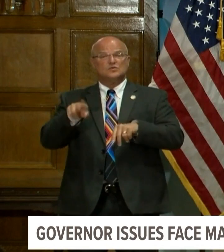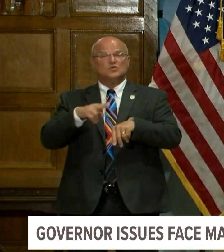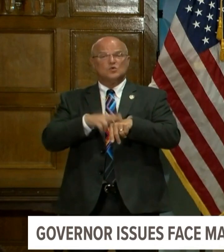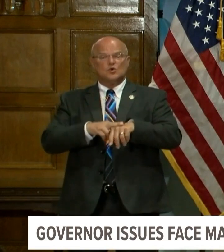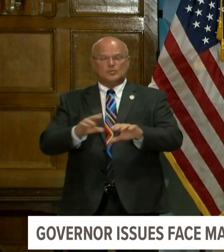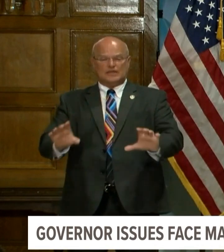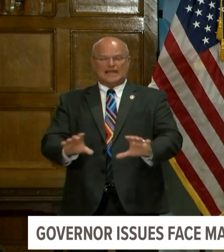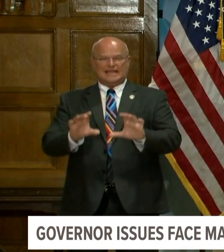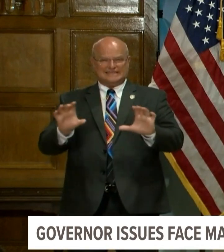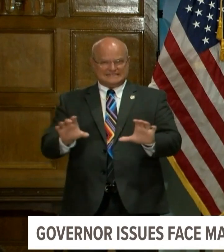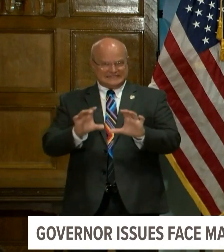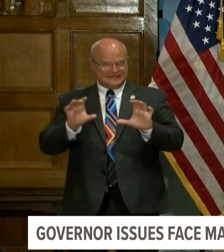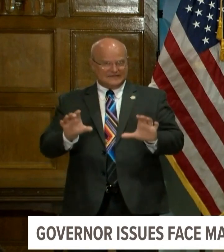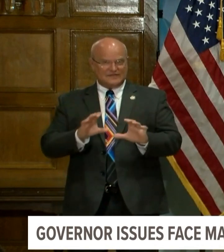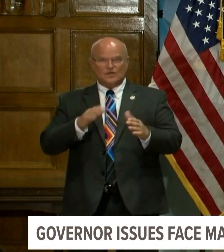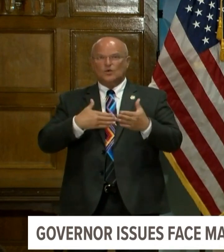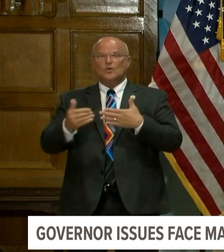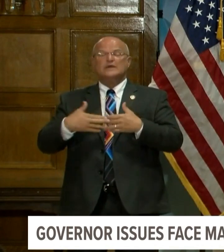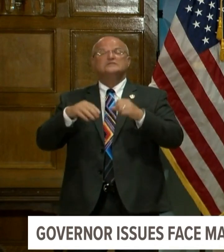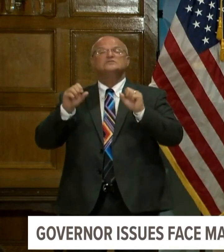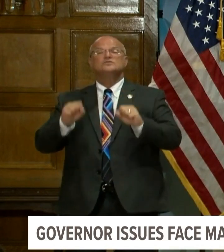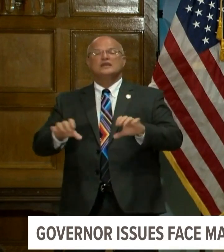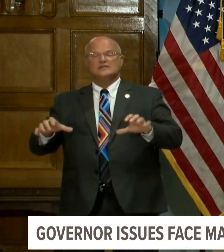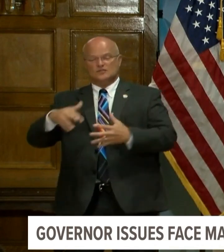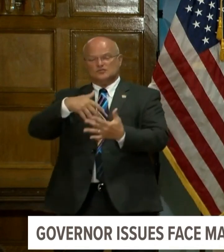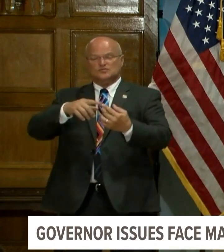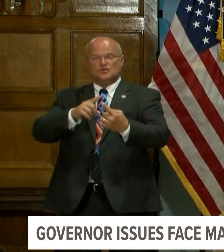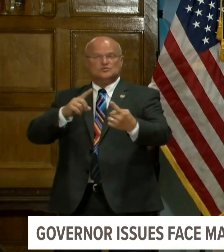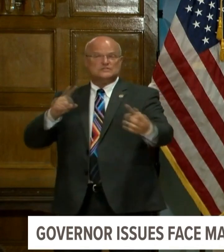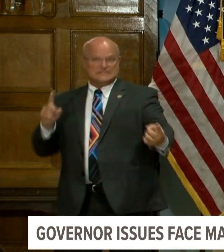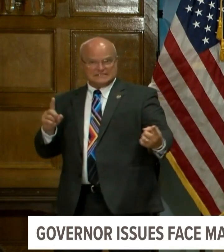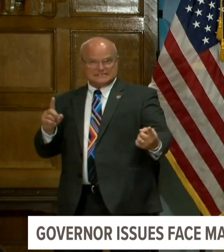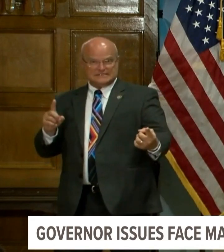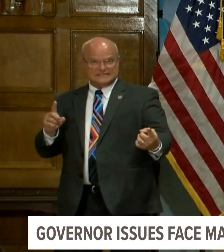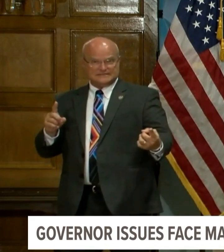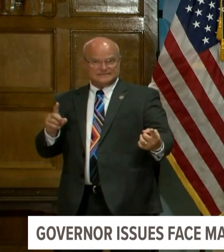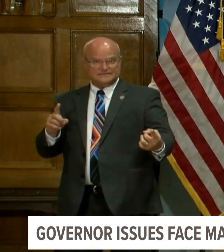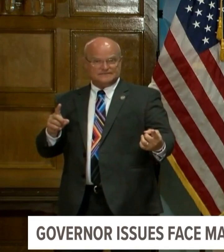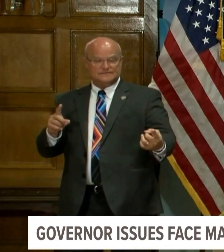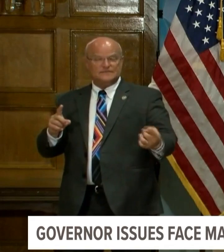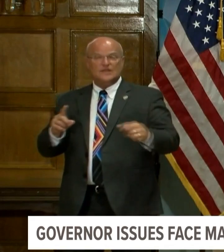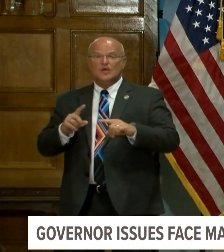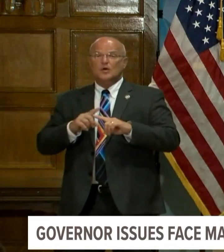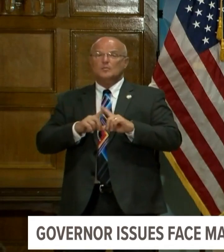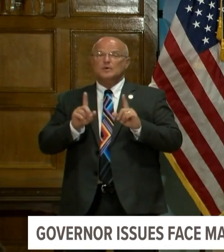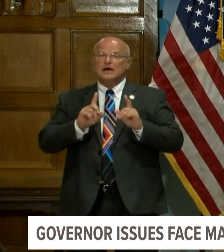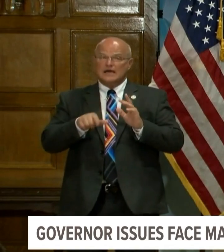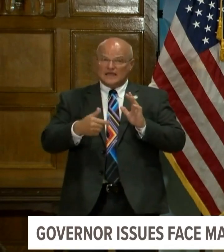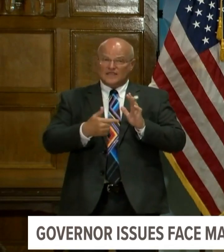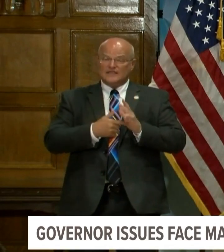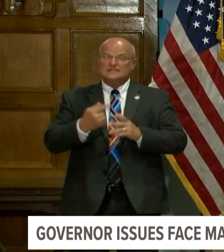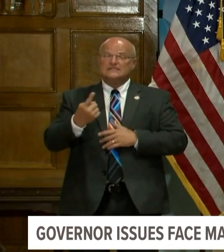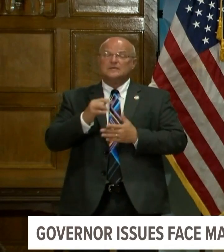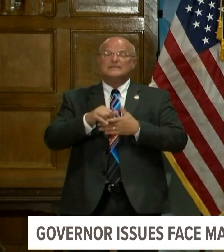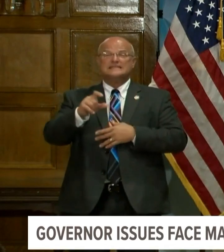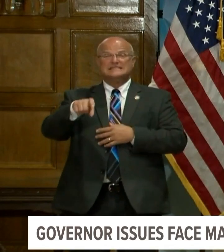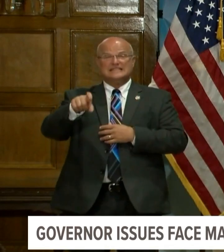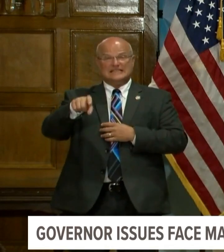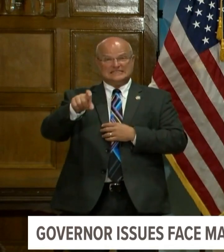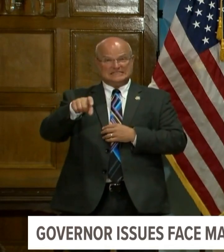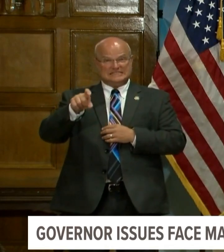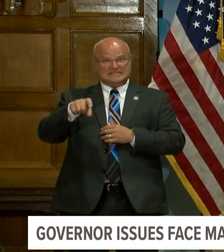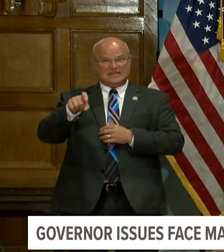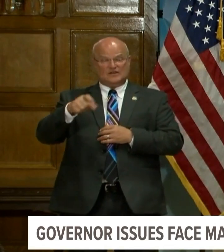normal activities whenever you can do the social and physical distancing. But this is something that is